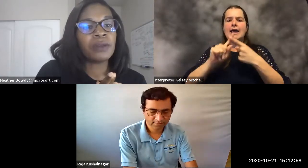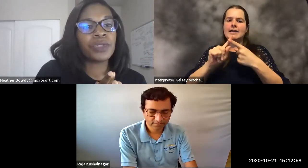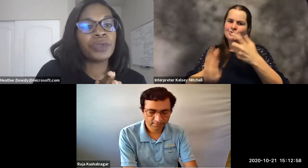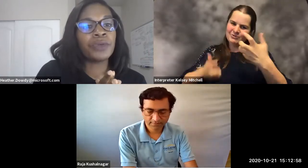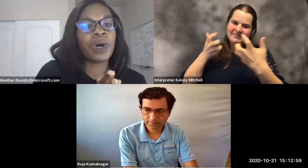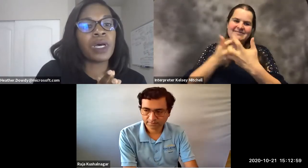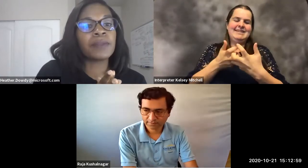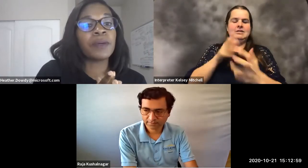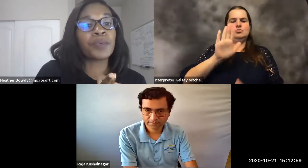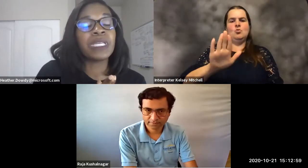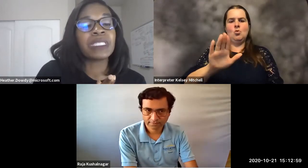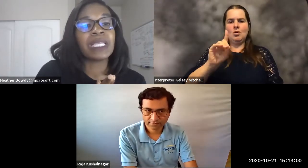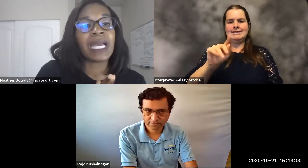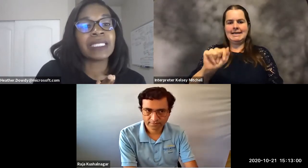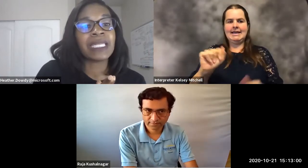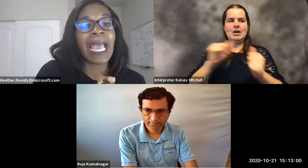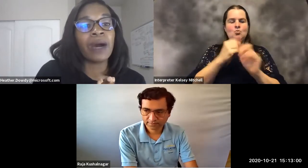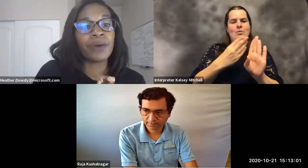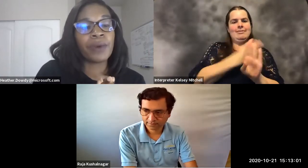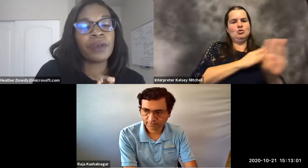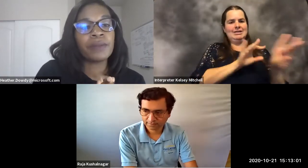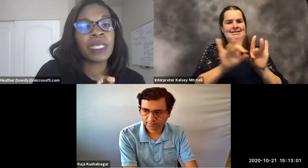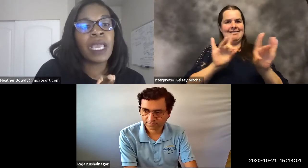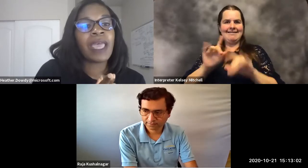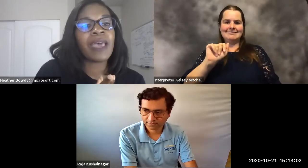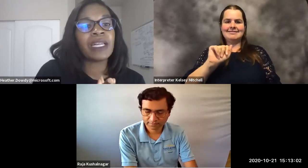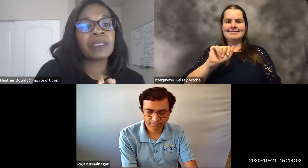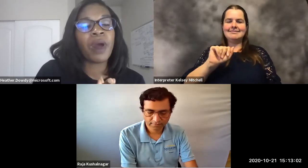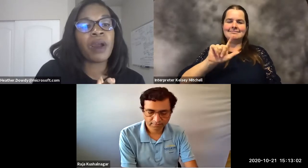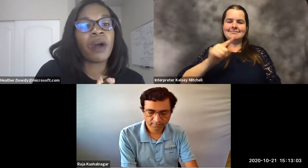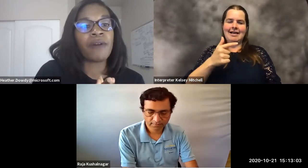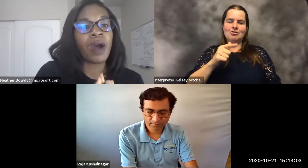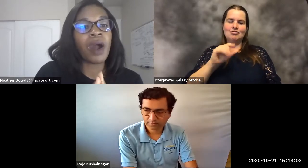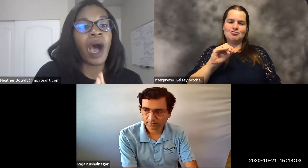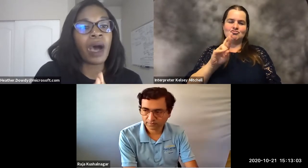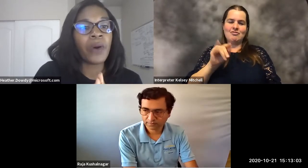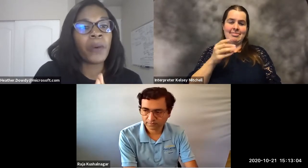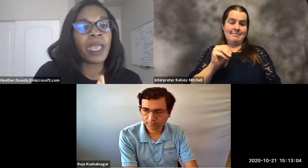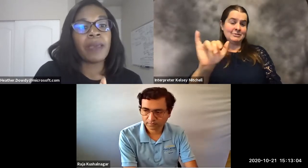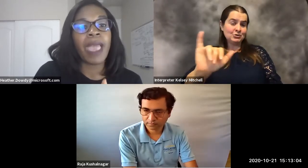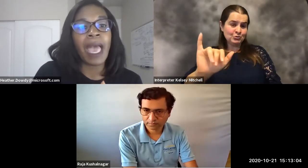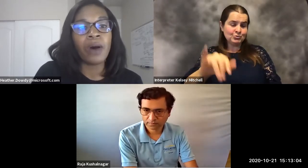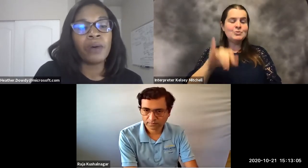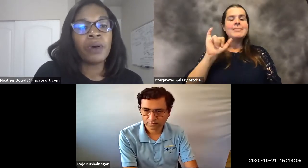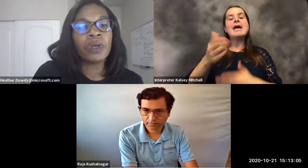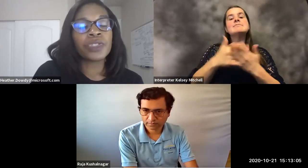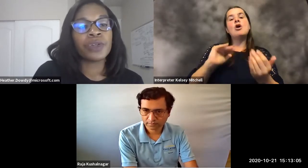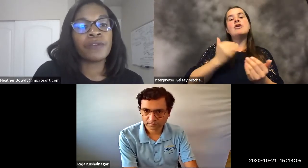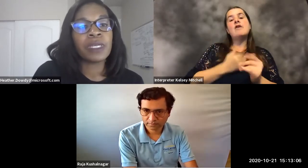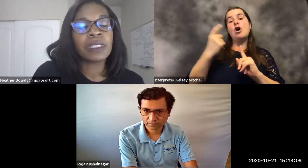data to some pre-selected algorithms. And that is part of our